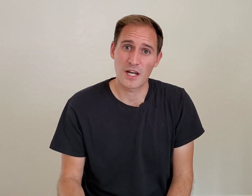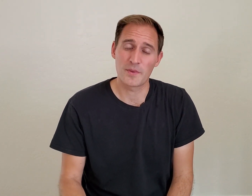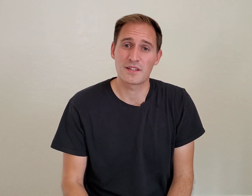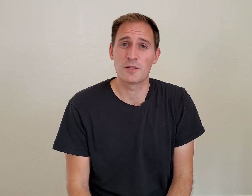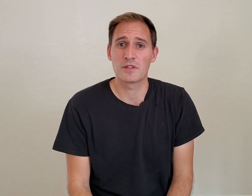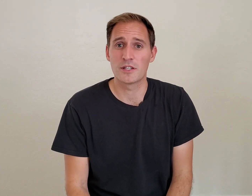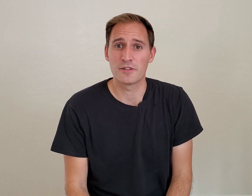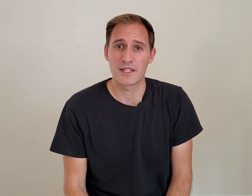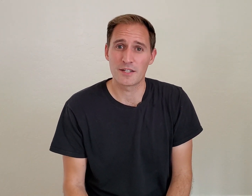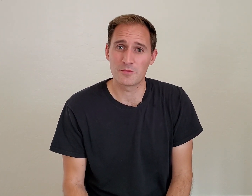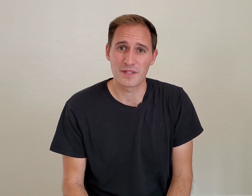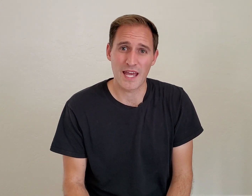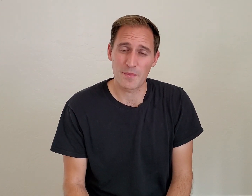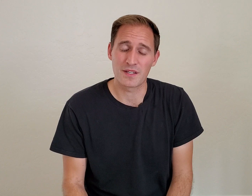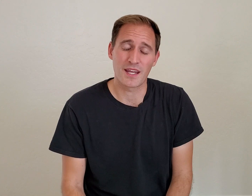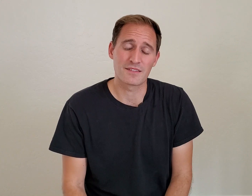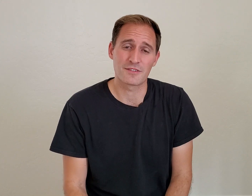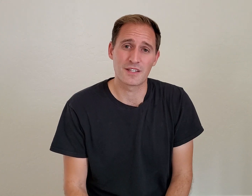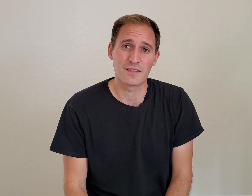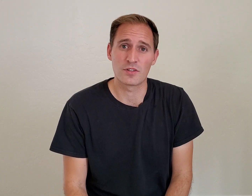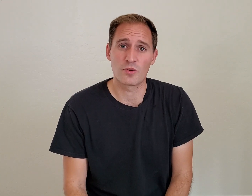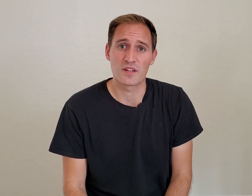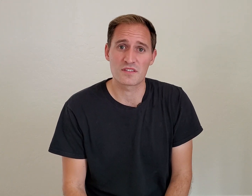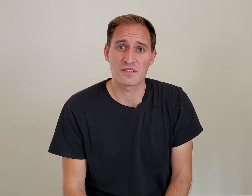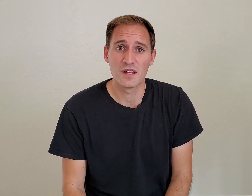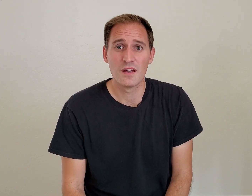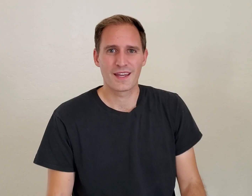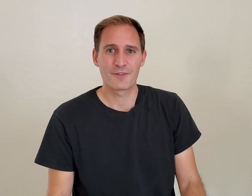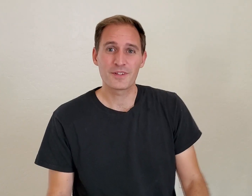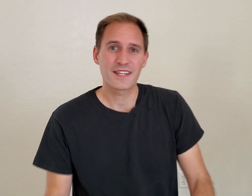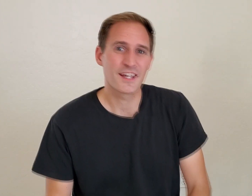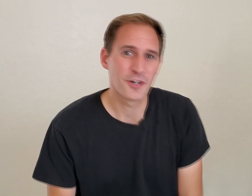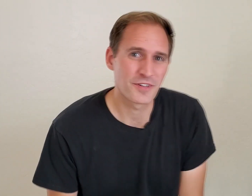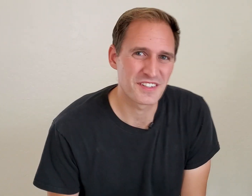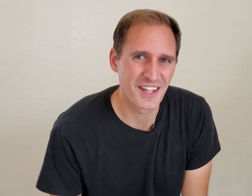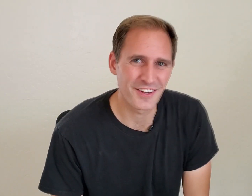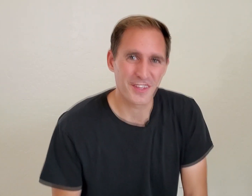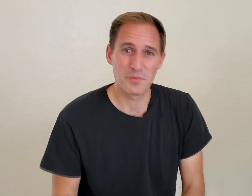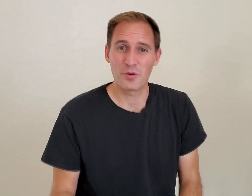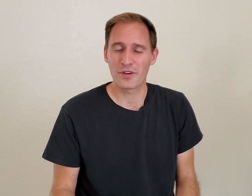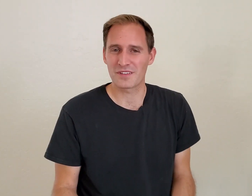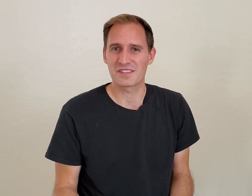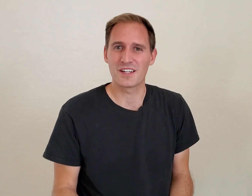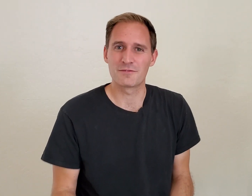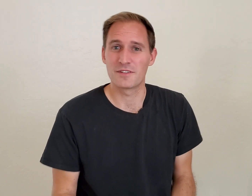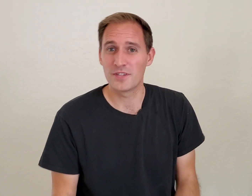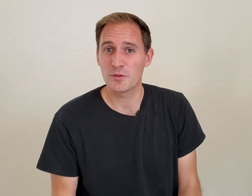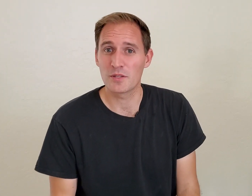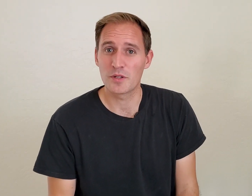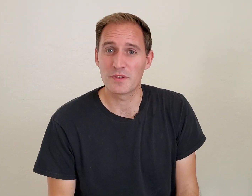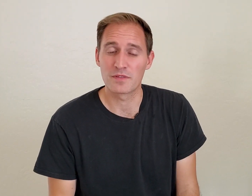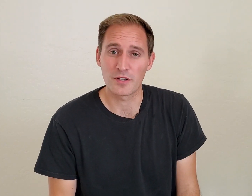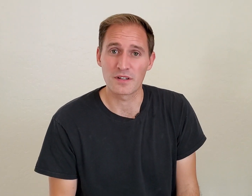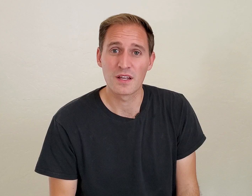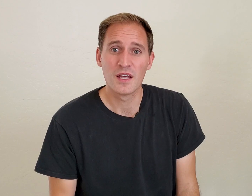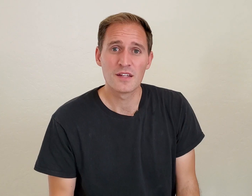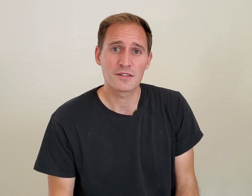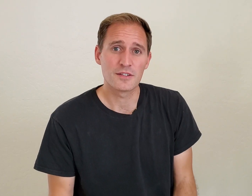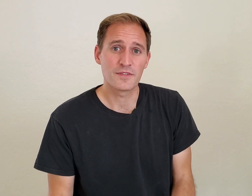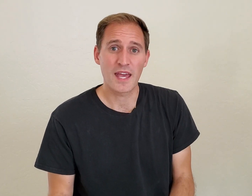comment down below and I will be happy to answer any of your questions. I really can't oversell the importance of reviewing what we've learned. So if you